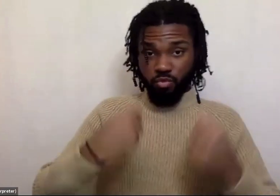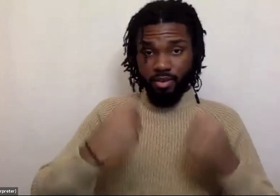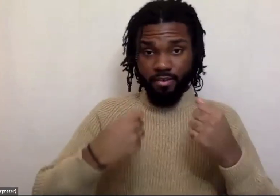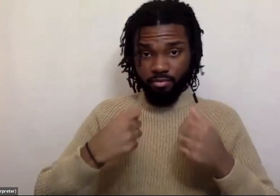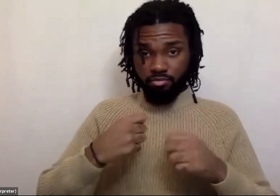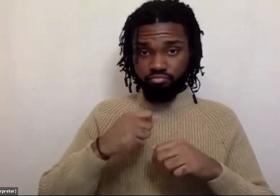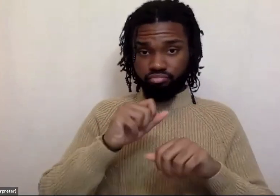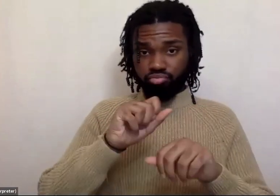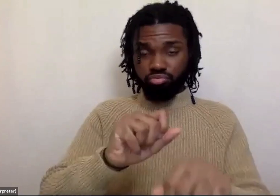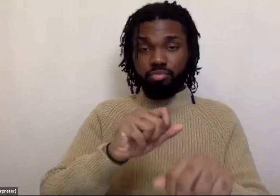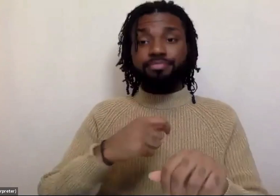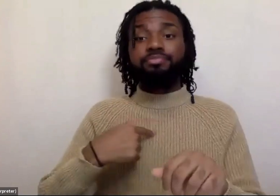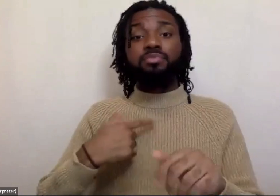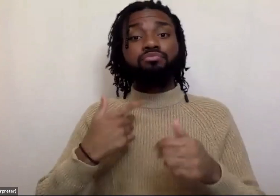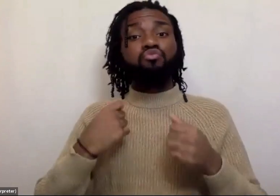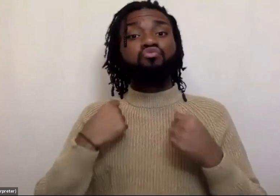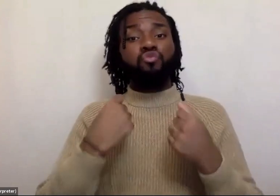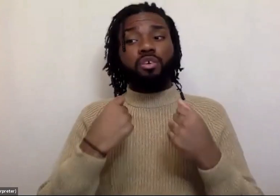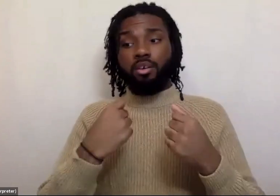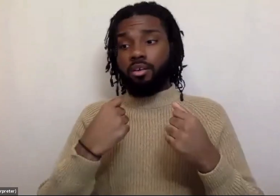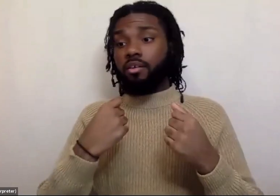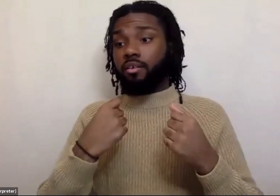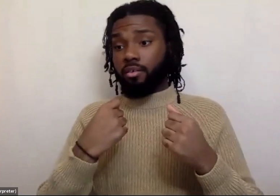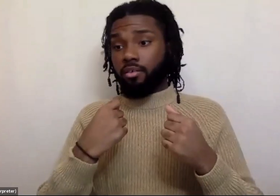the side of us and says,